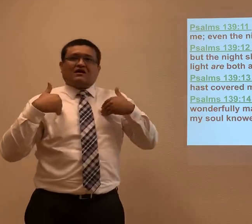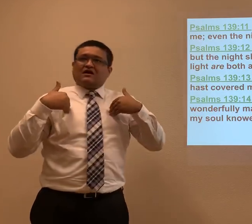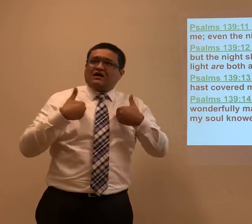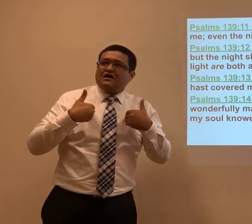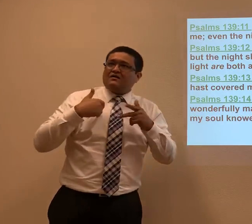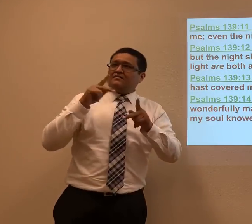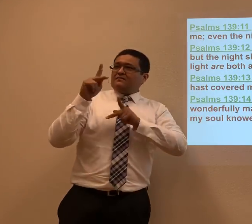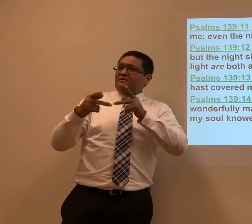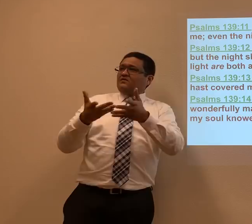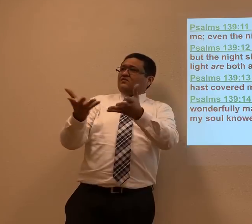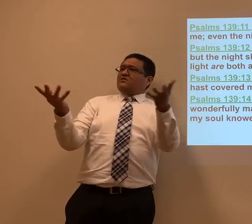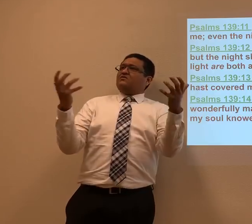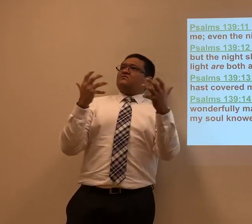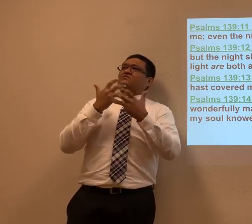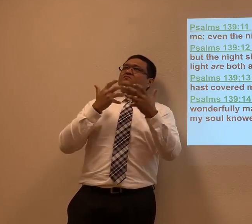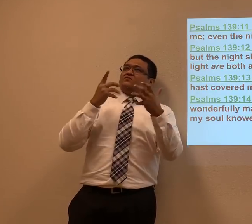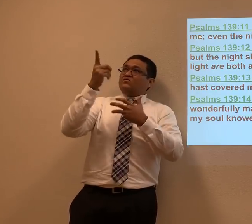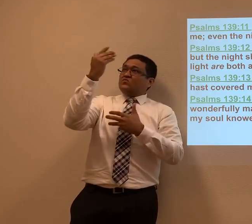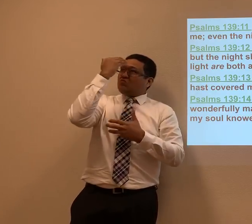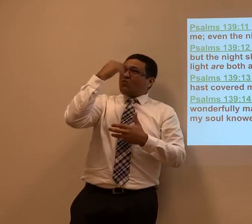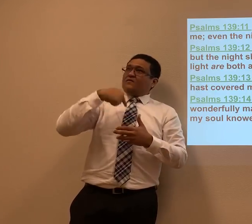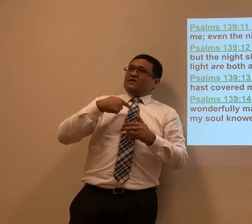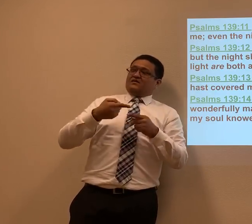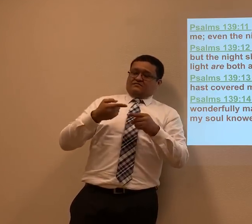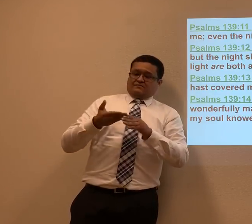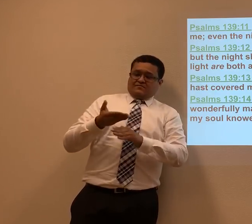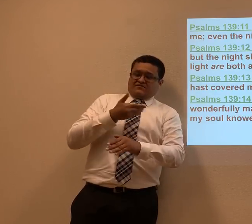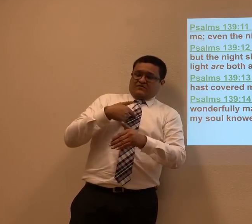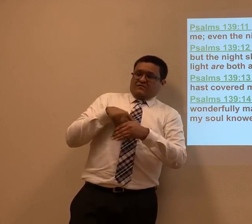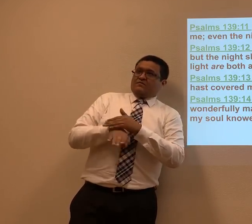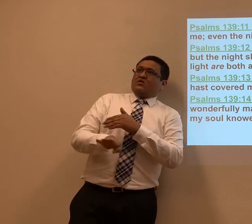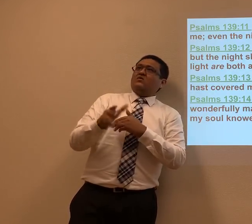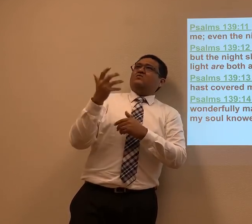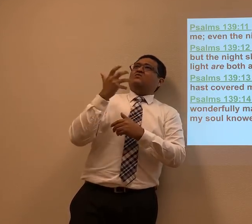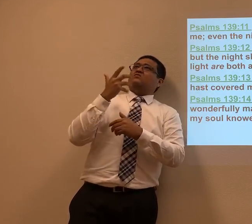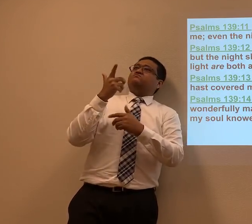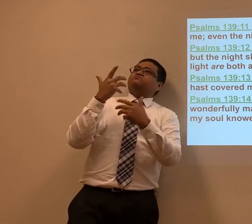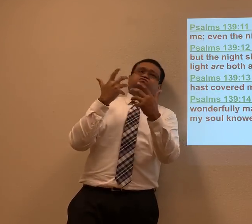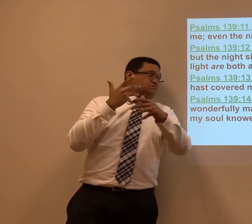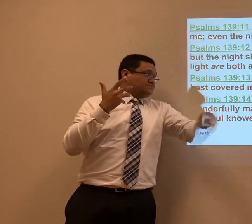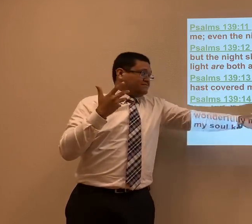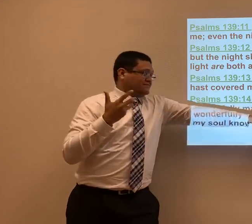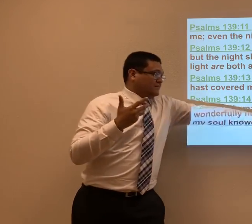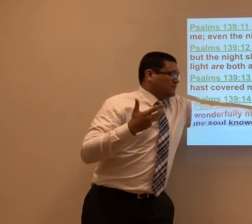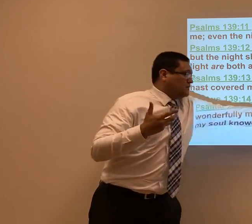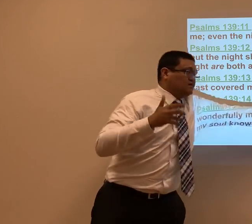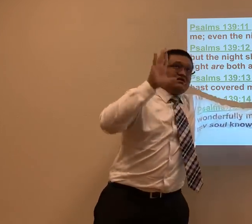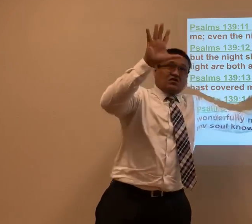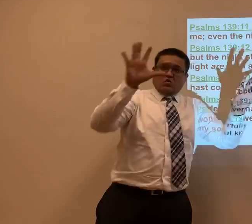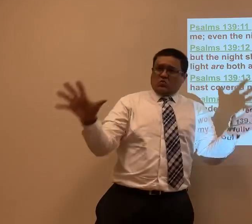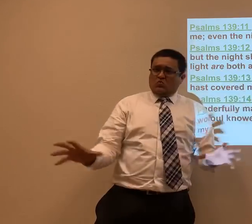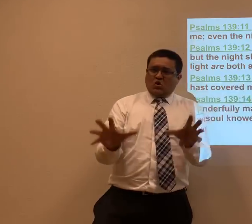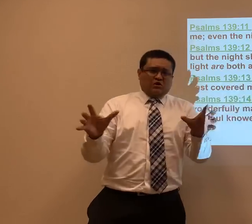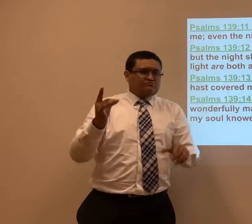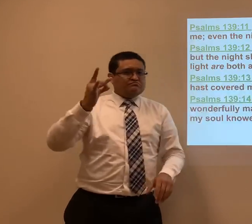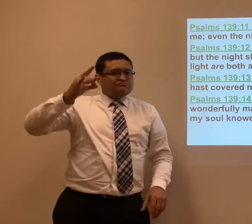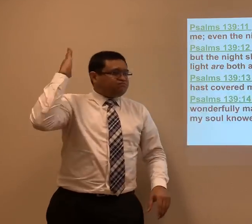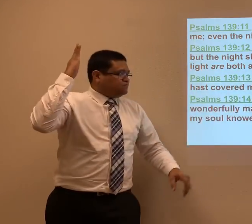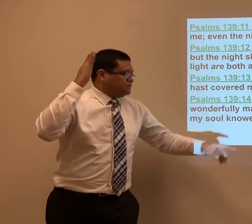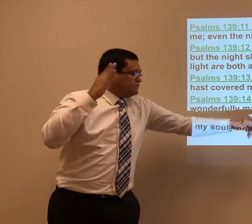So he made everything. He made the birds, the sky. He made everything. And he knew you, and he made you. He said,